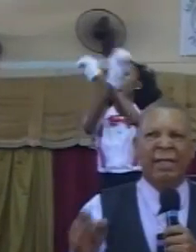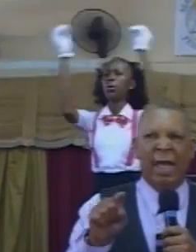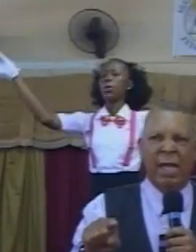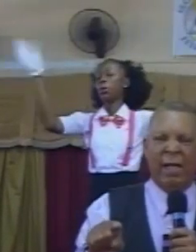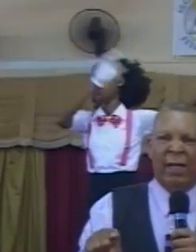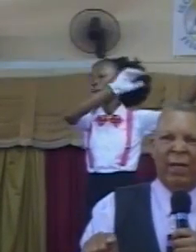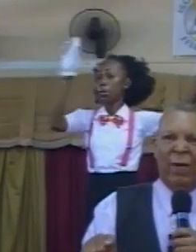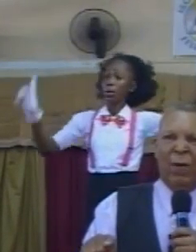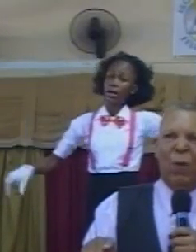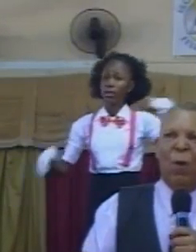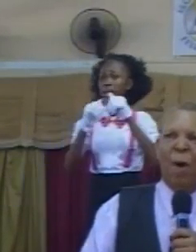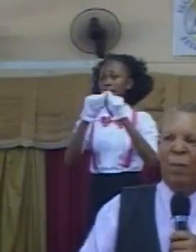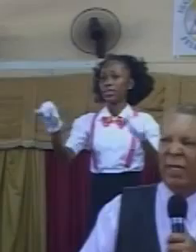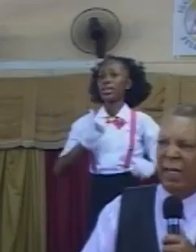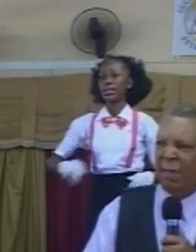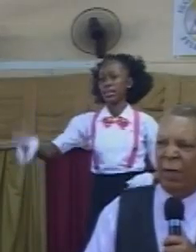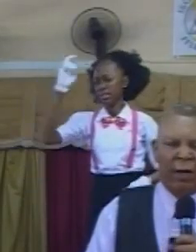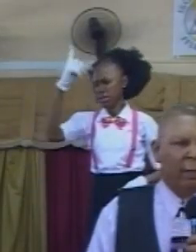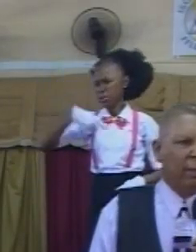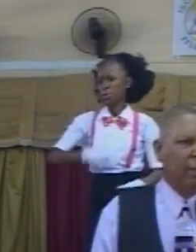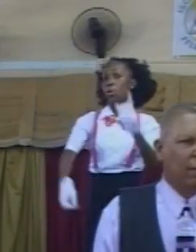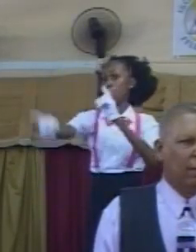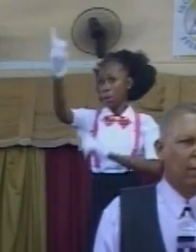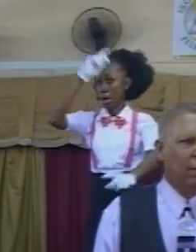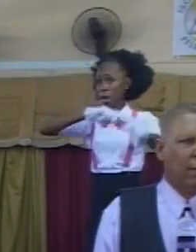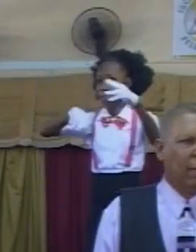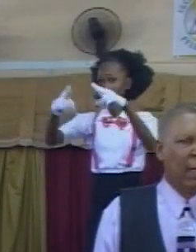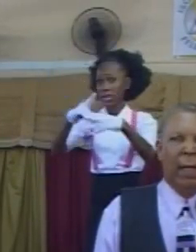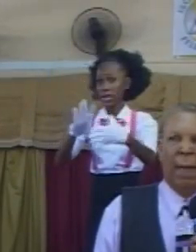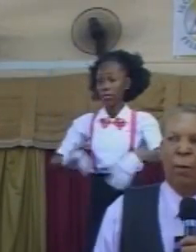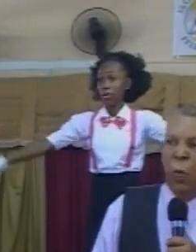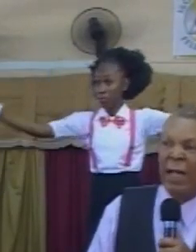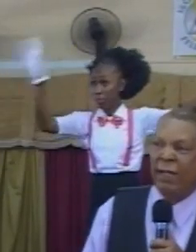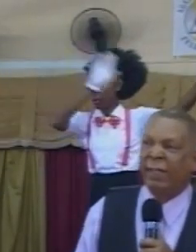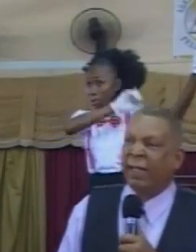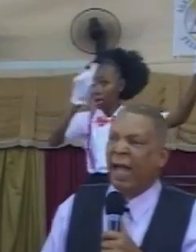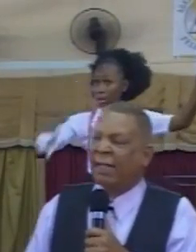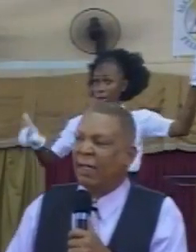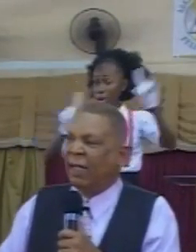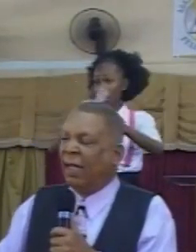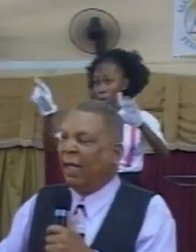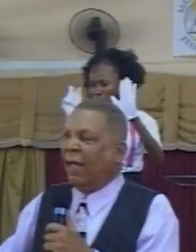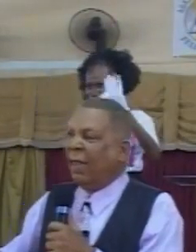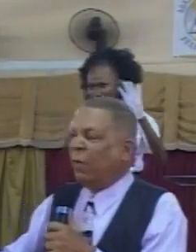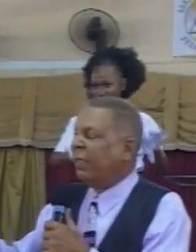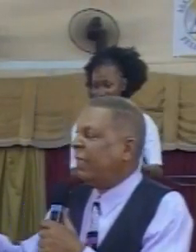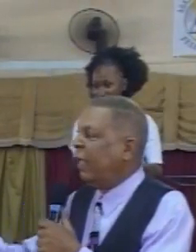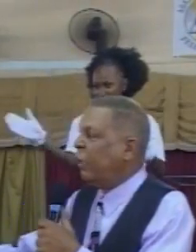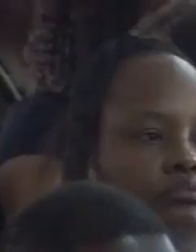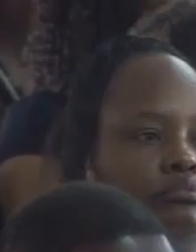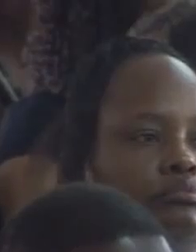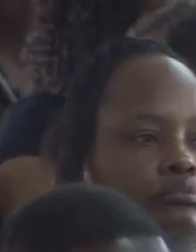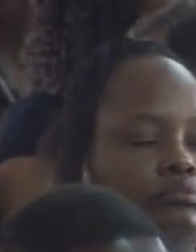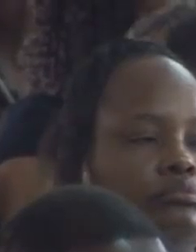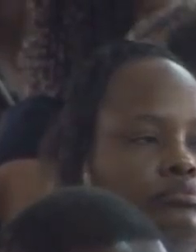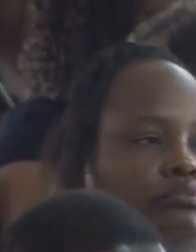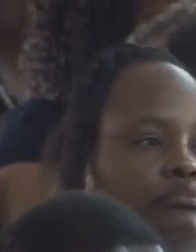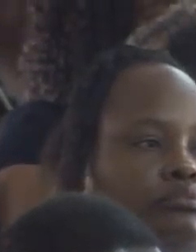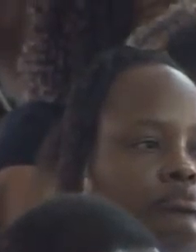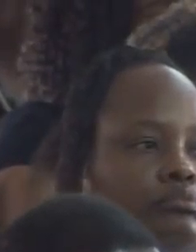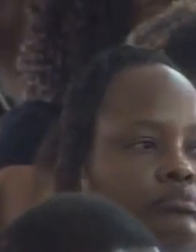Blessed is he who comes in the name of the Lord. But while they're singing that, they were singing Jesus,